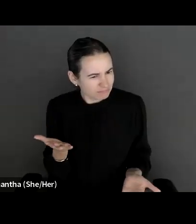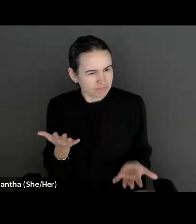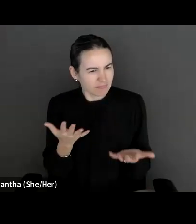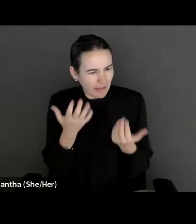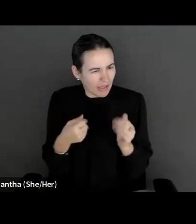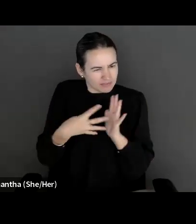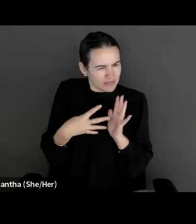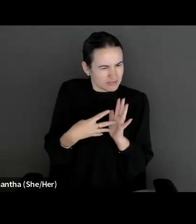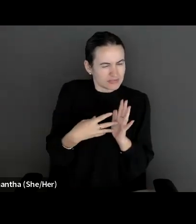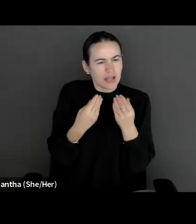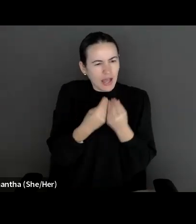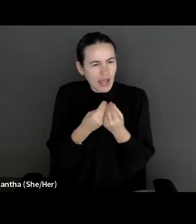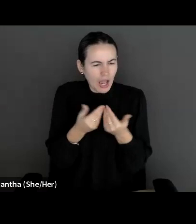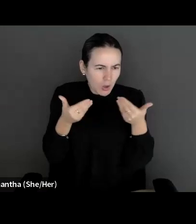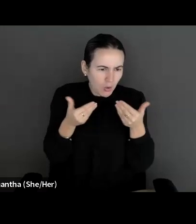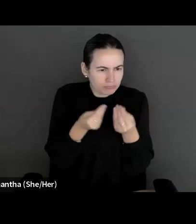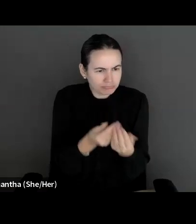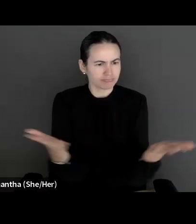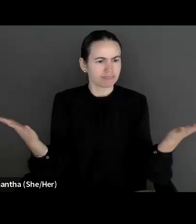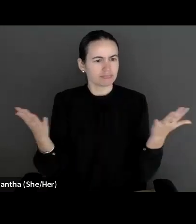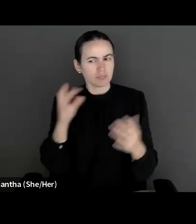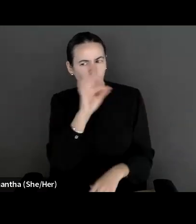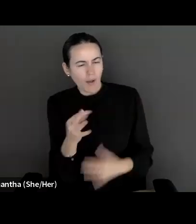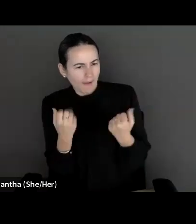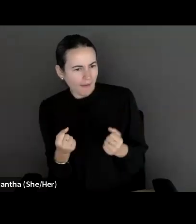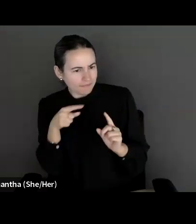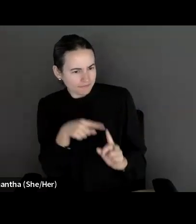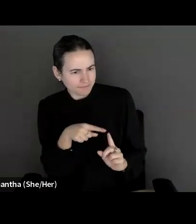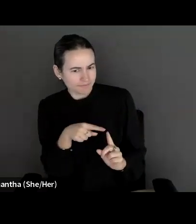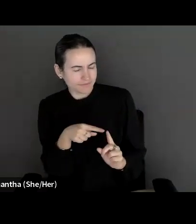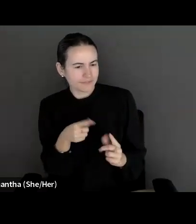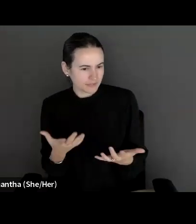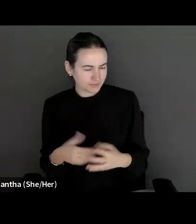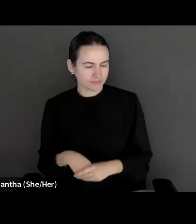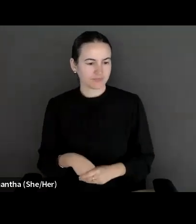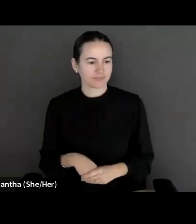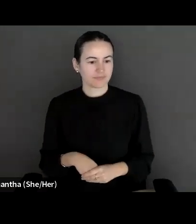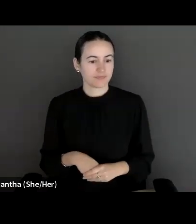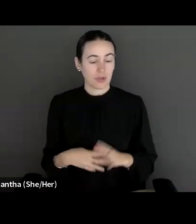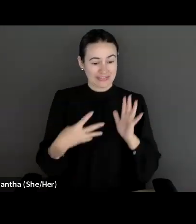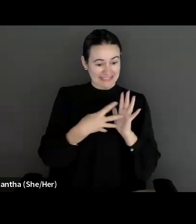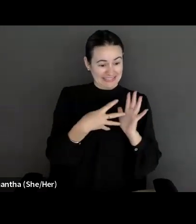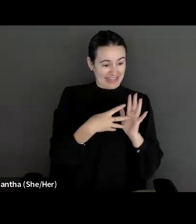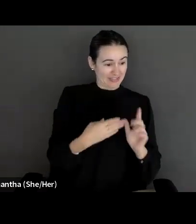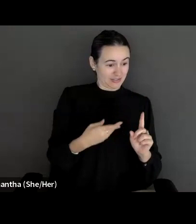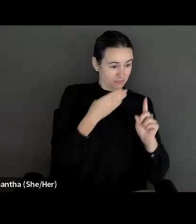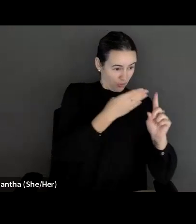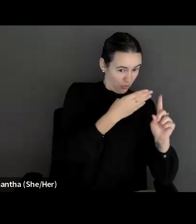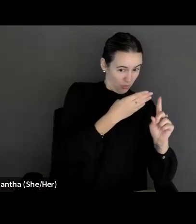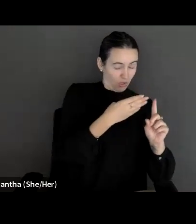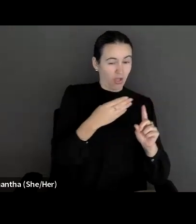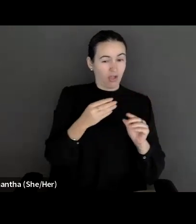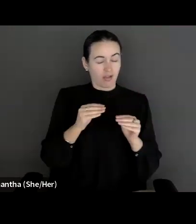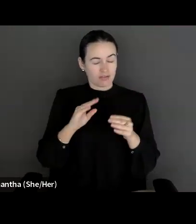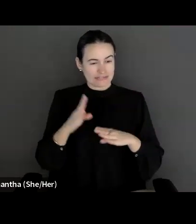talk, it seems that this test development thinking and the scale development sometimes seem to be at odds with each other.